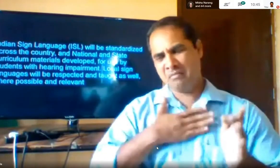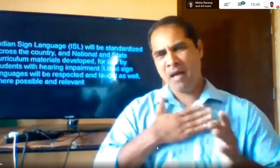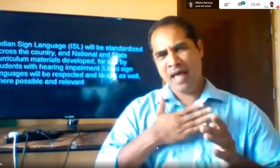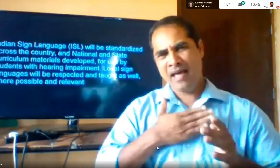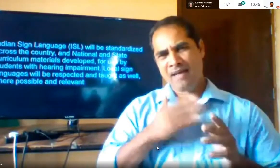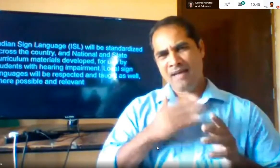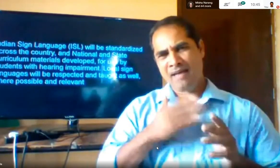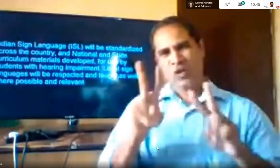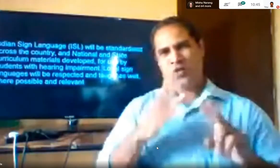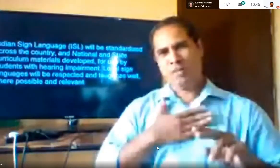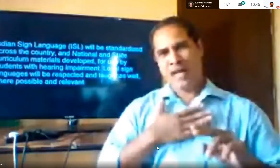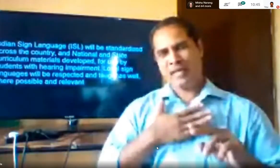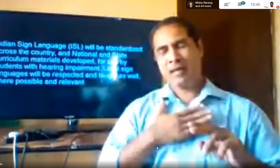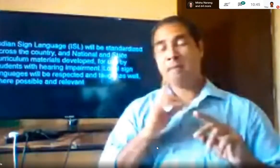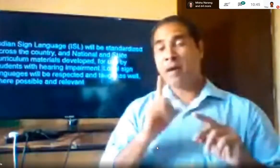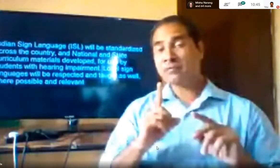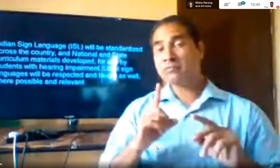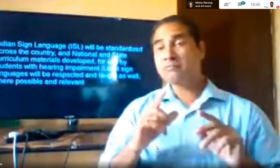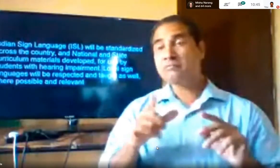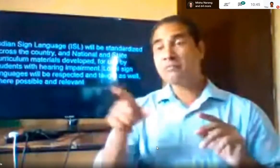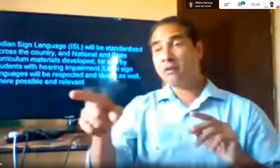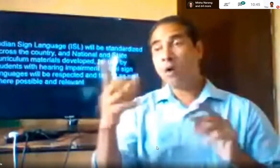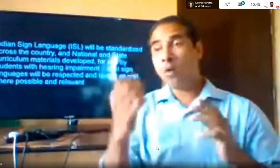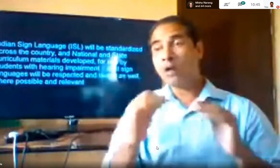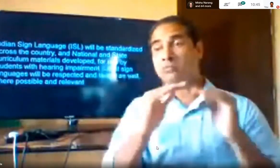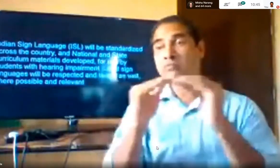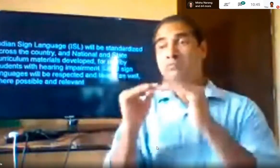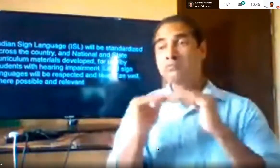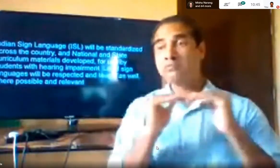we have to focus first on education, right?